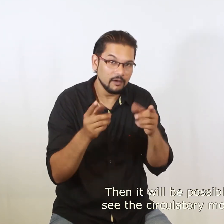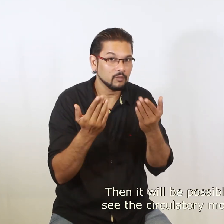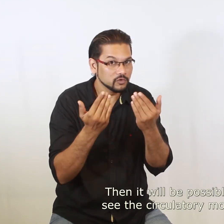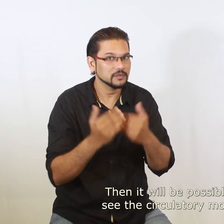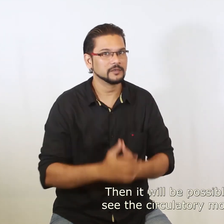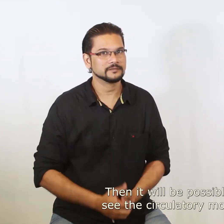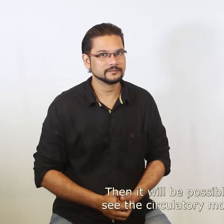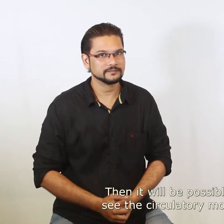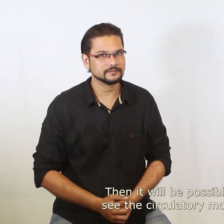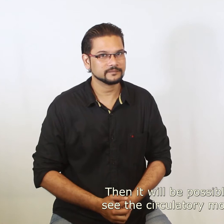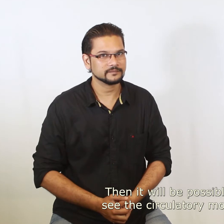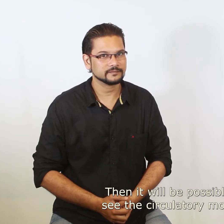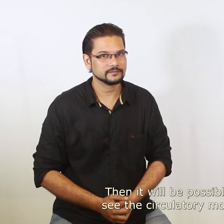motion.